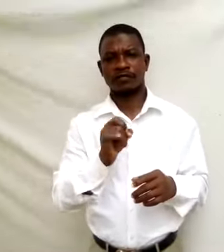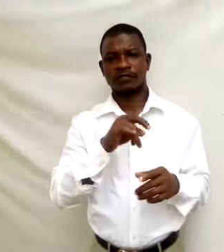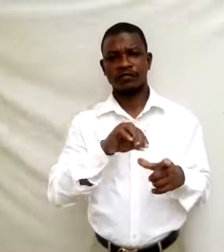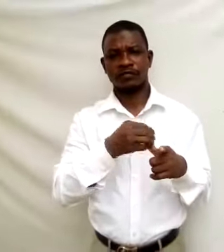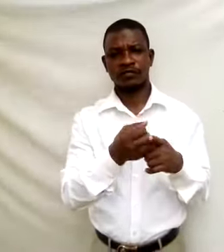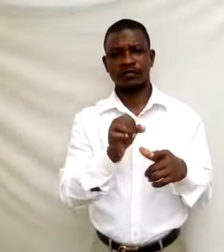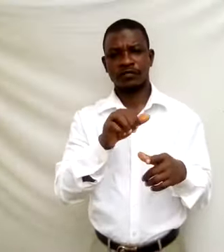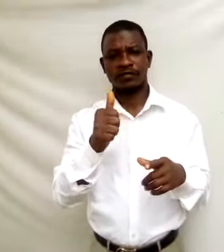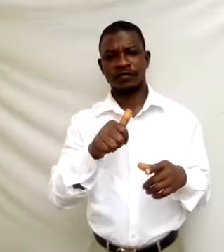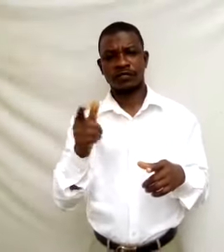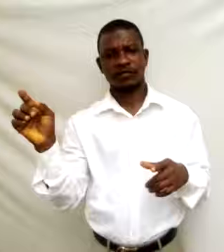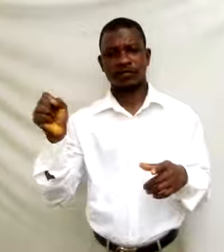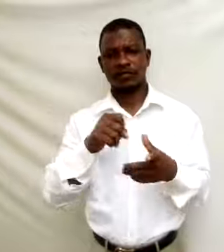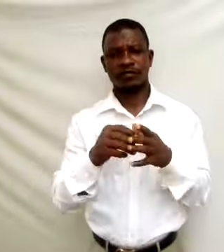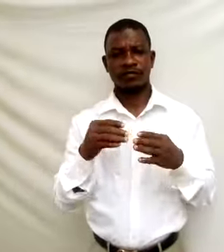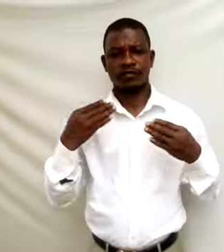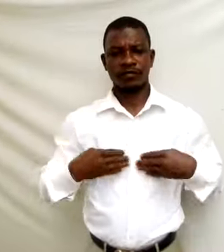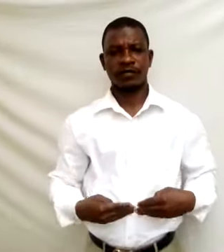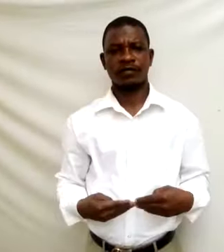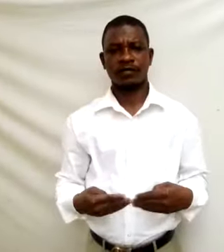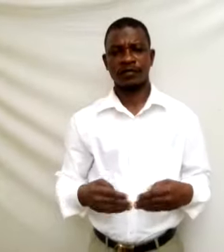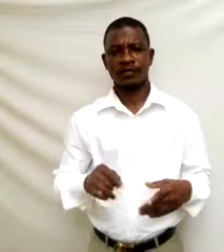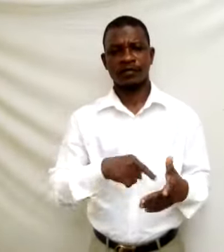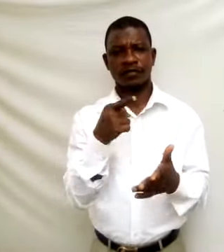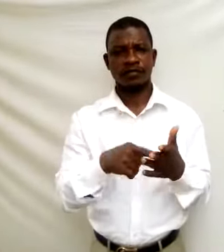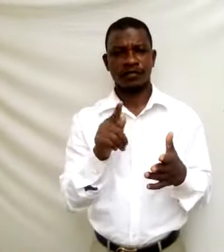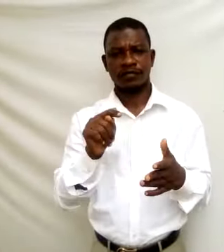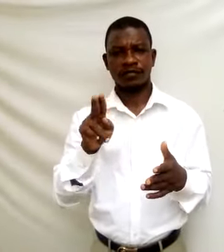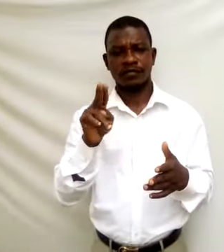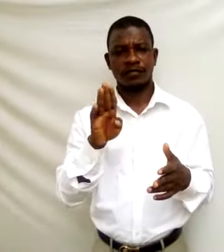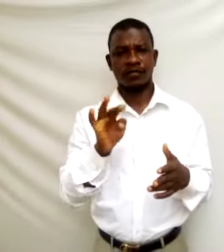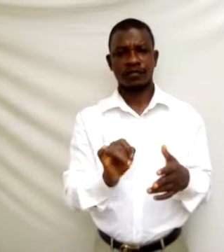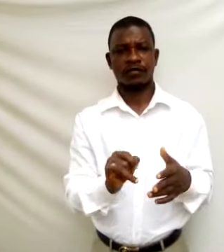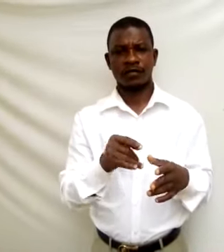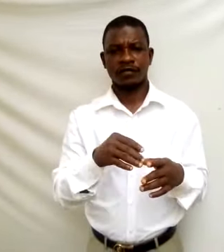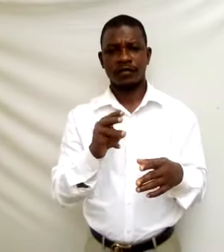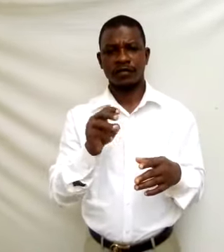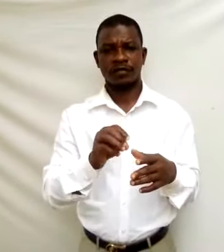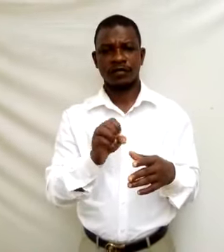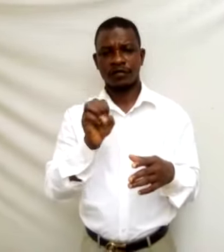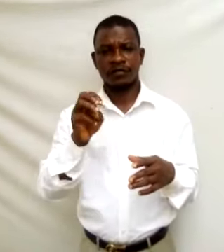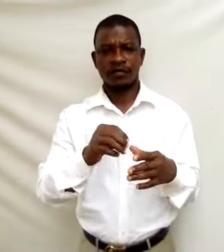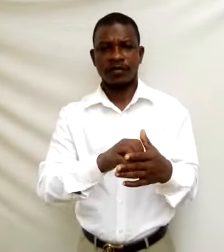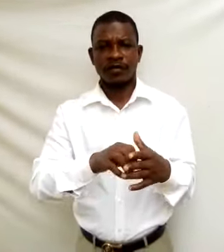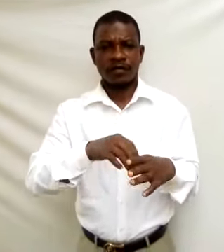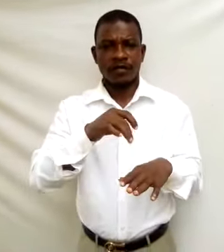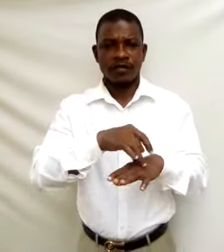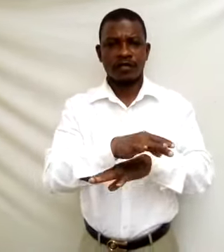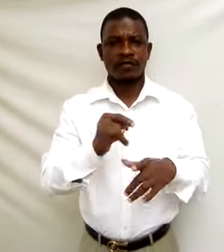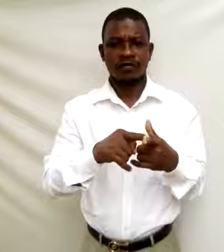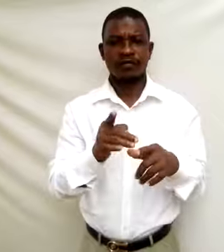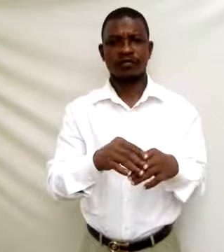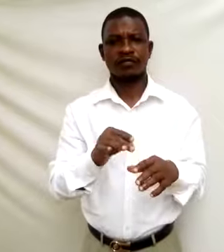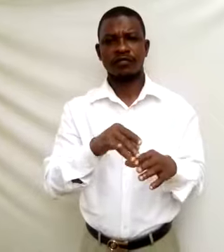side of the body this tubes and turn empty into the surrounding water